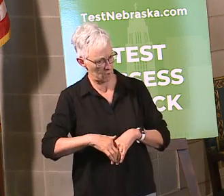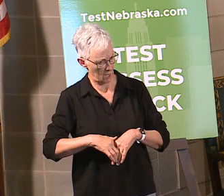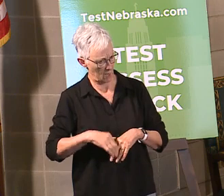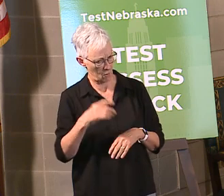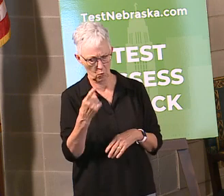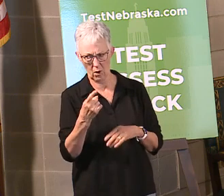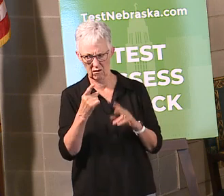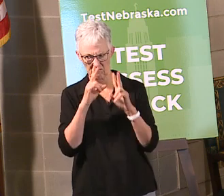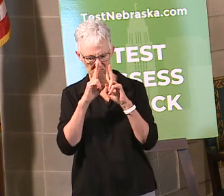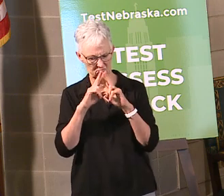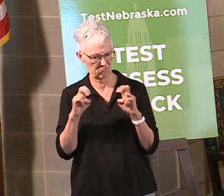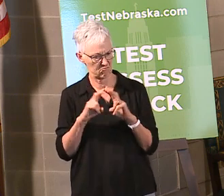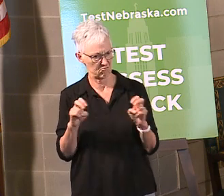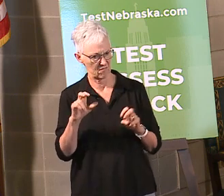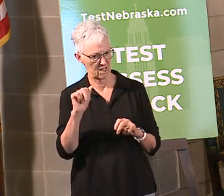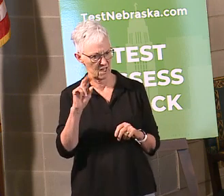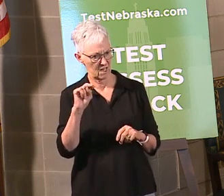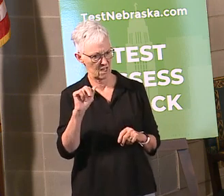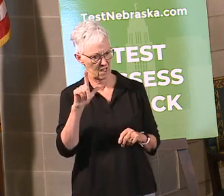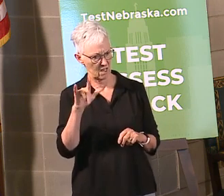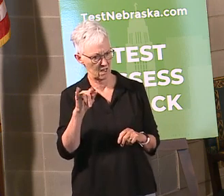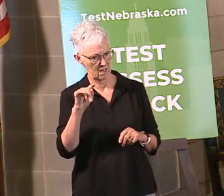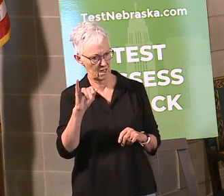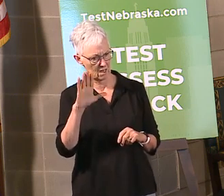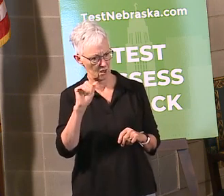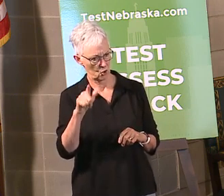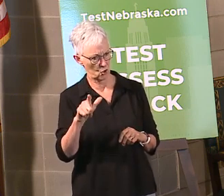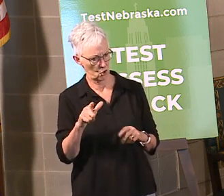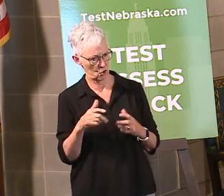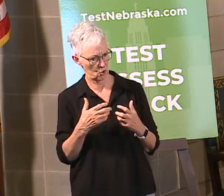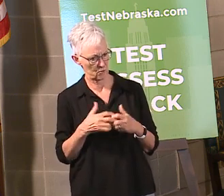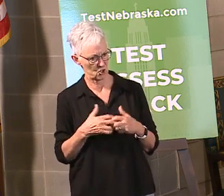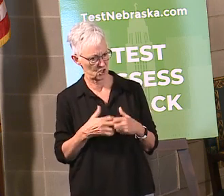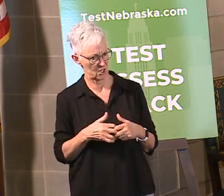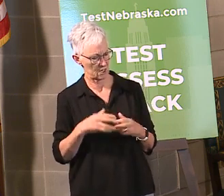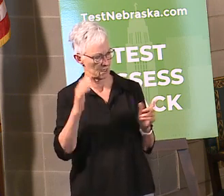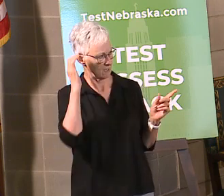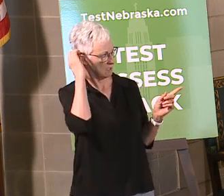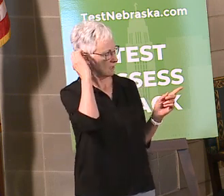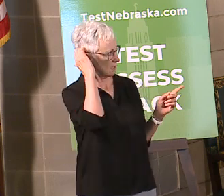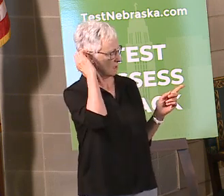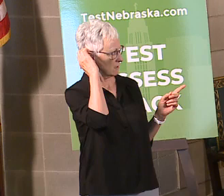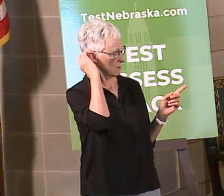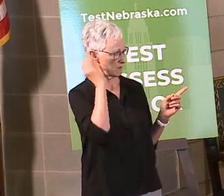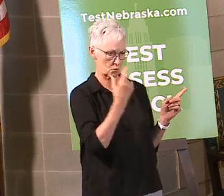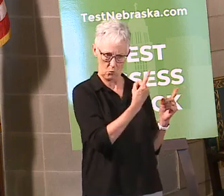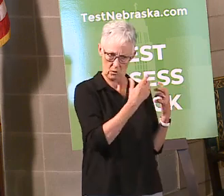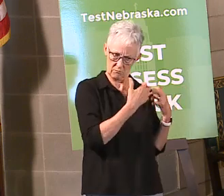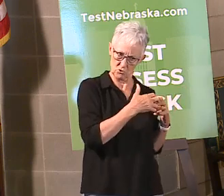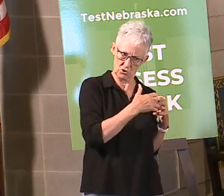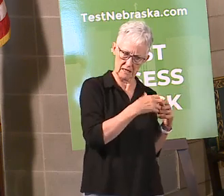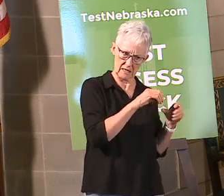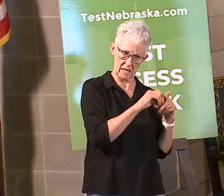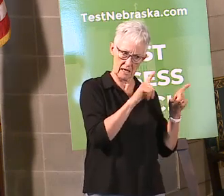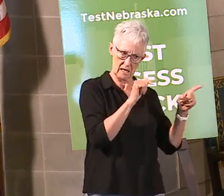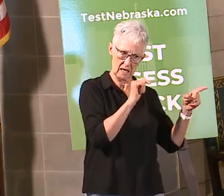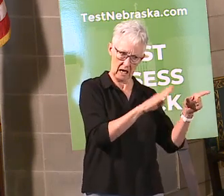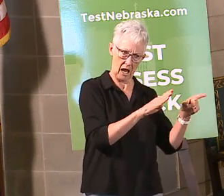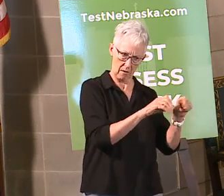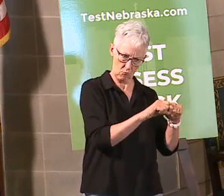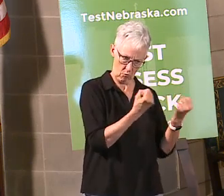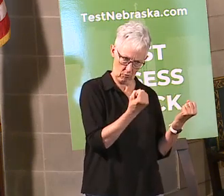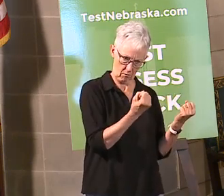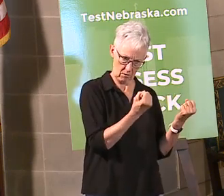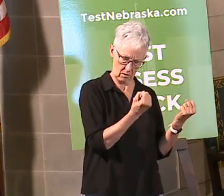So the question was, do we have a machine that broke down in the Test Nebraska lab that we're working on getting fixed or